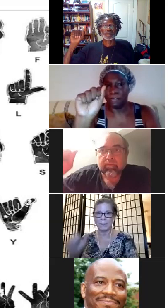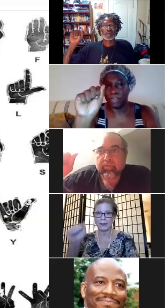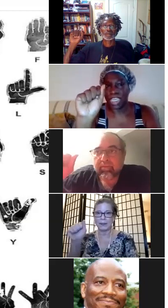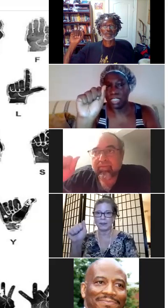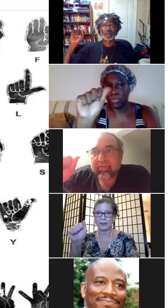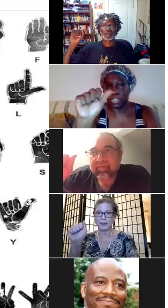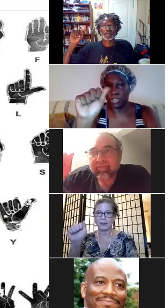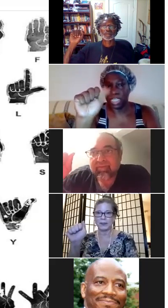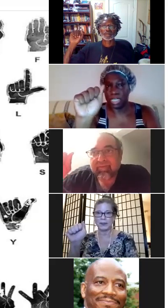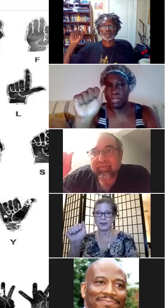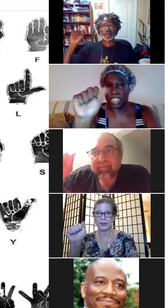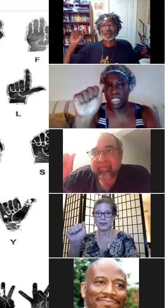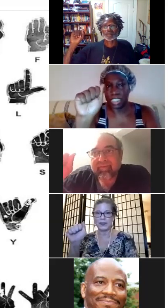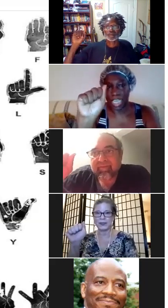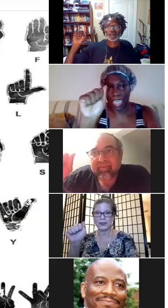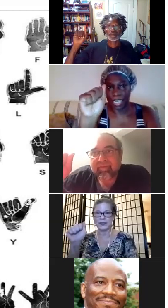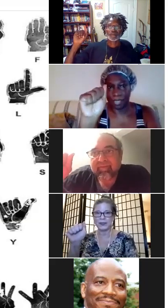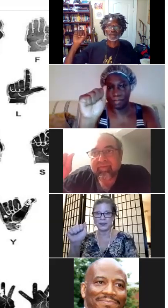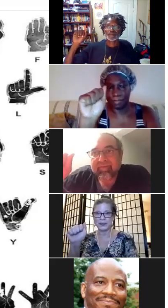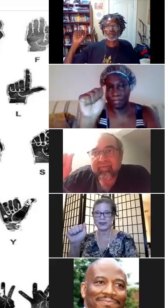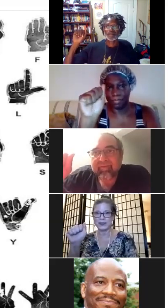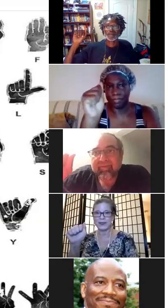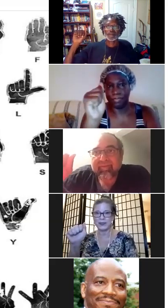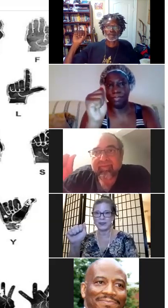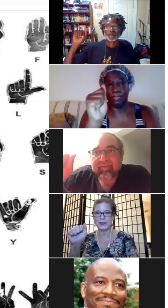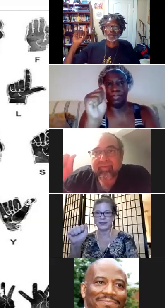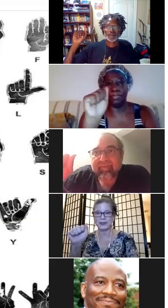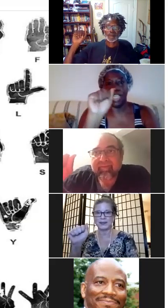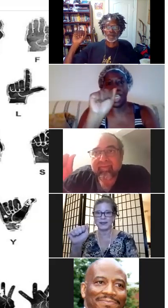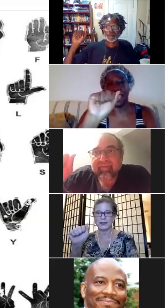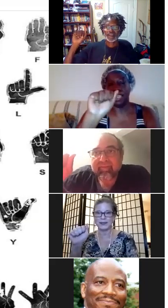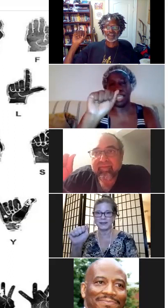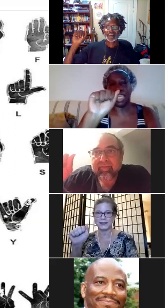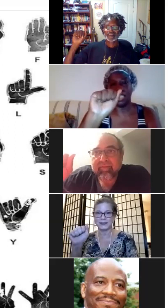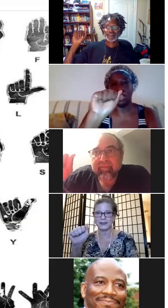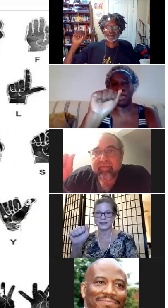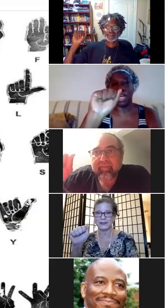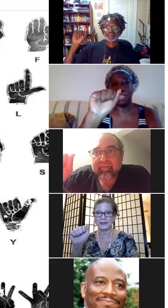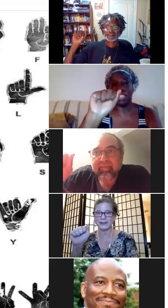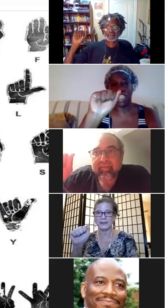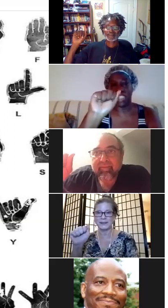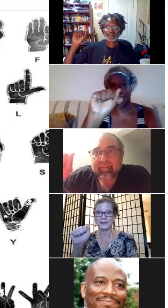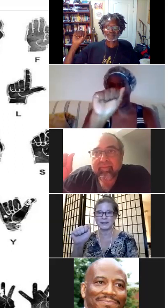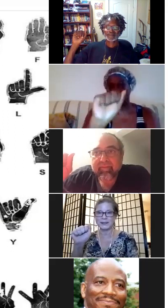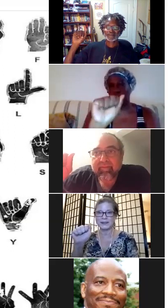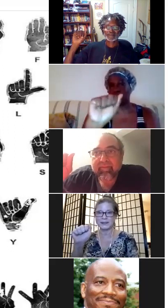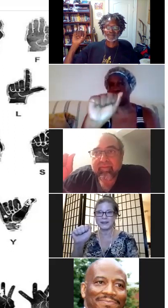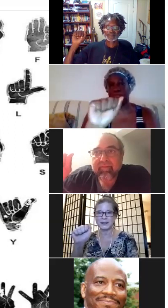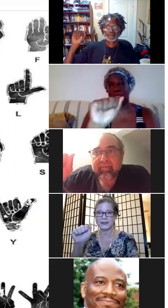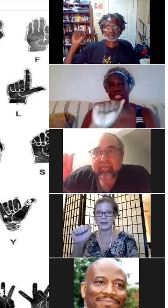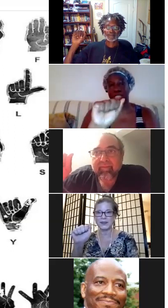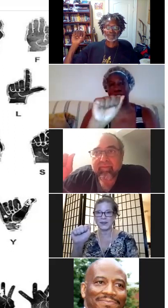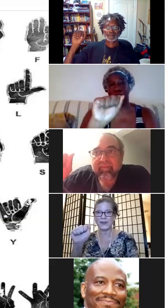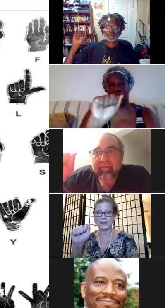make your fist with your thumb to the side. Okay. A. And your palm is facing outward to